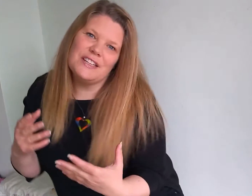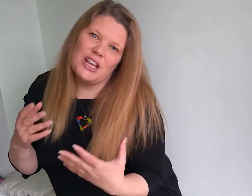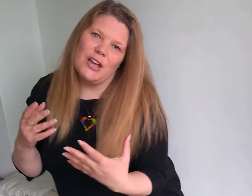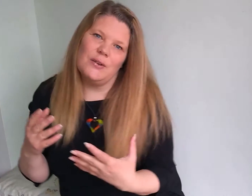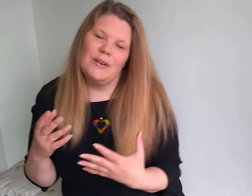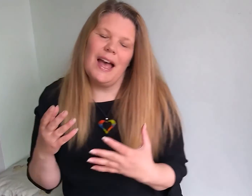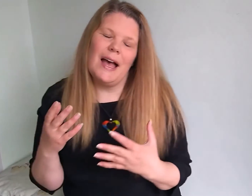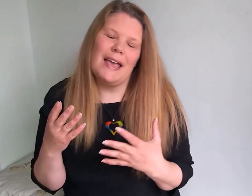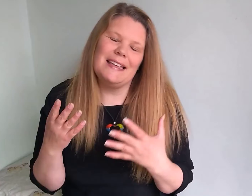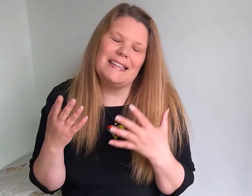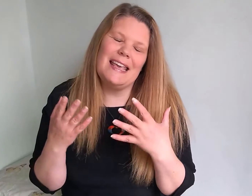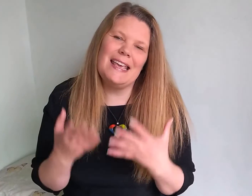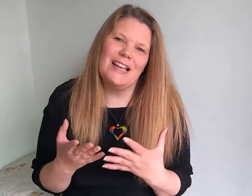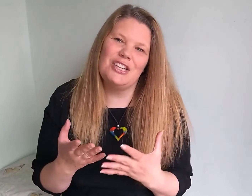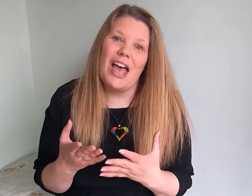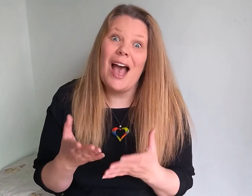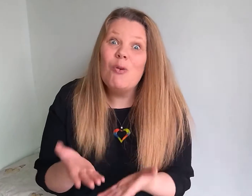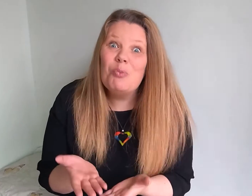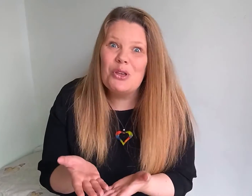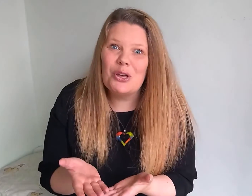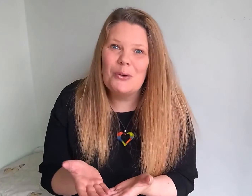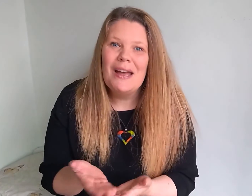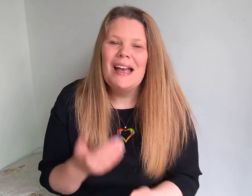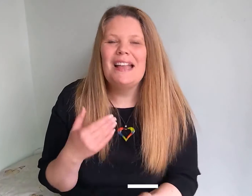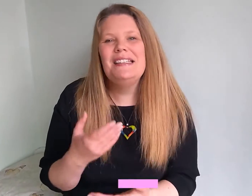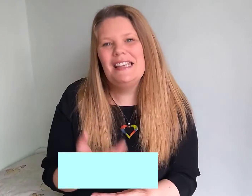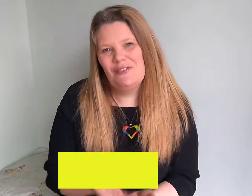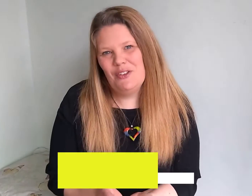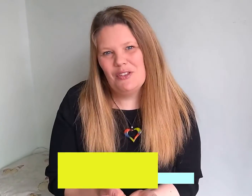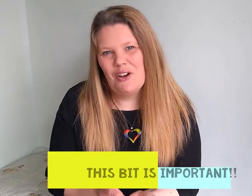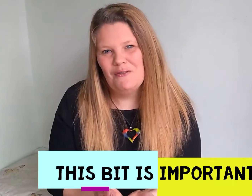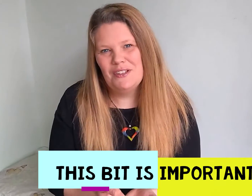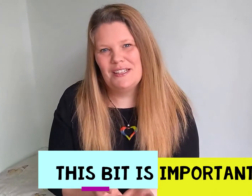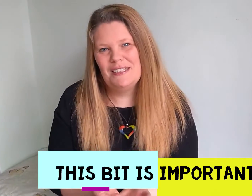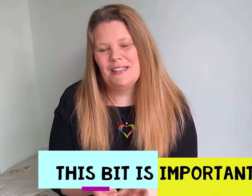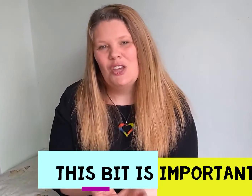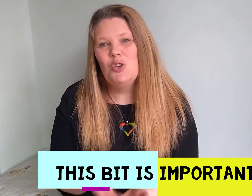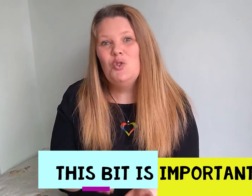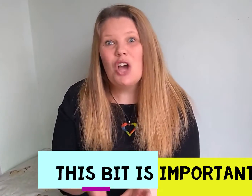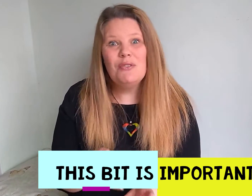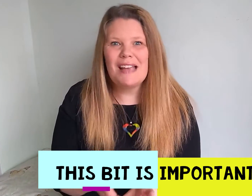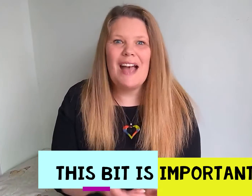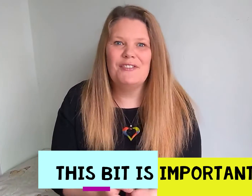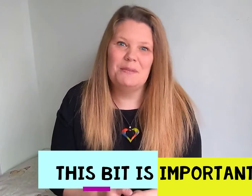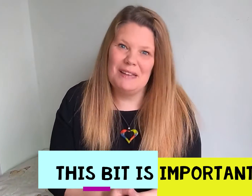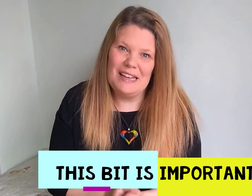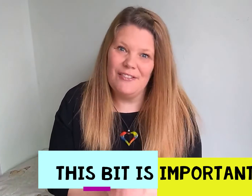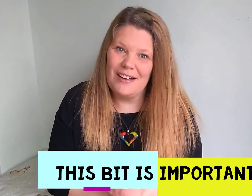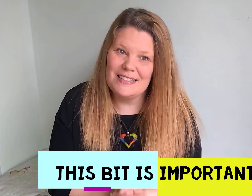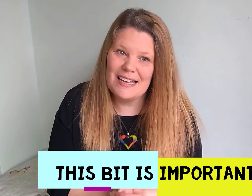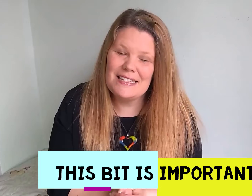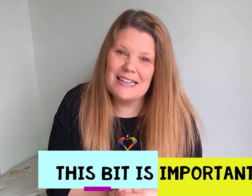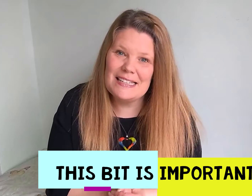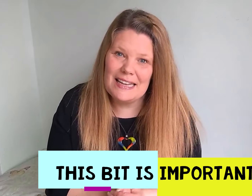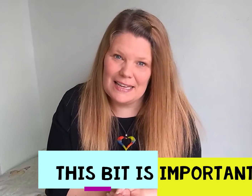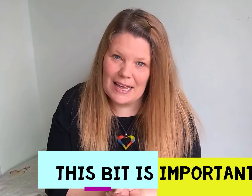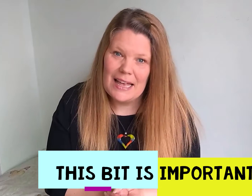video is here to help you and to give you the confidence. You don't have to be a fantastic singer